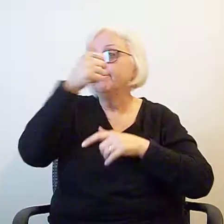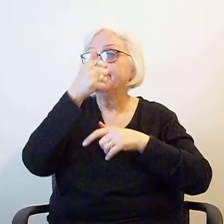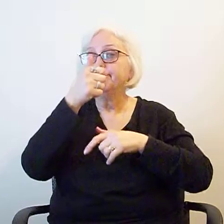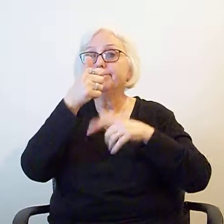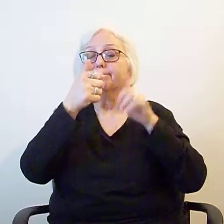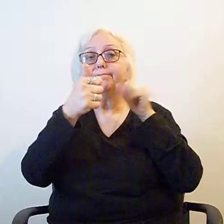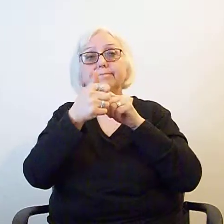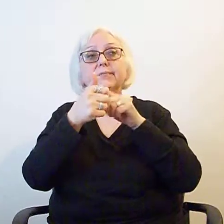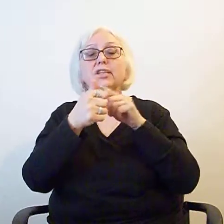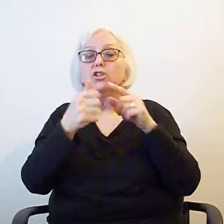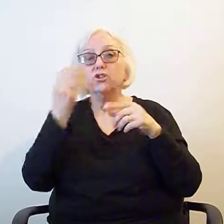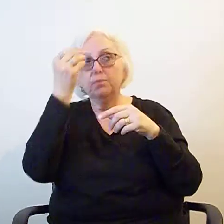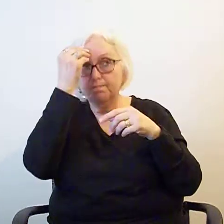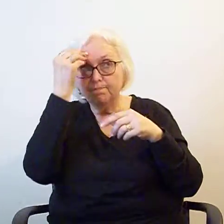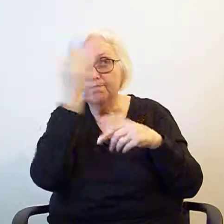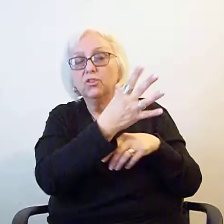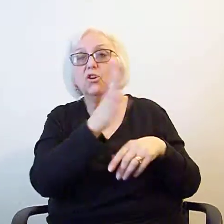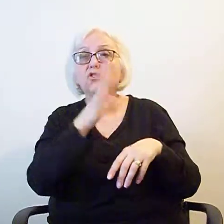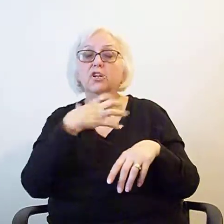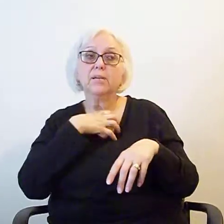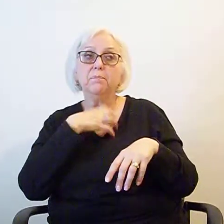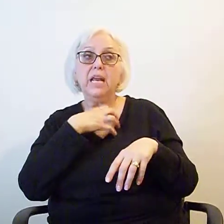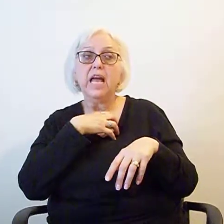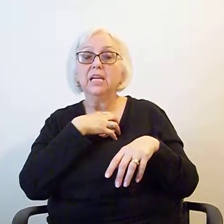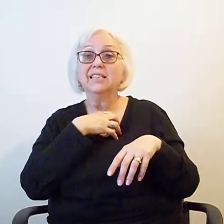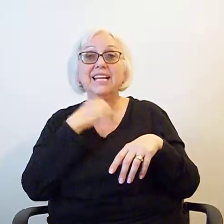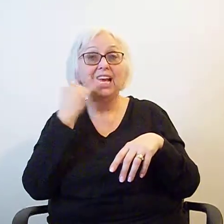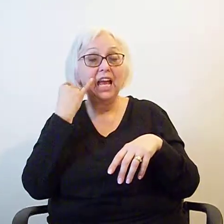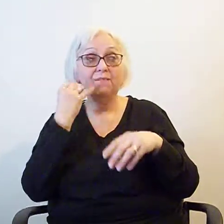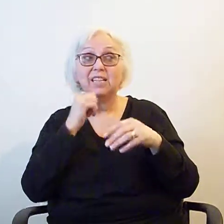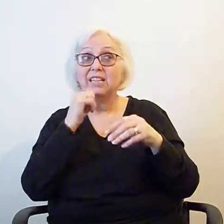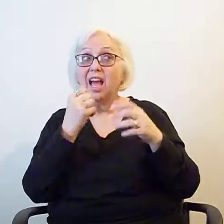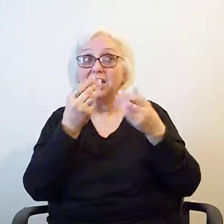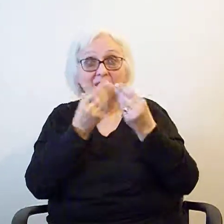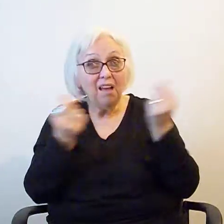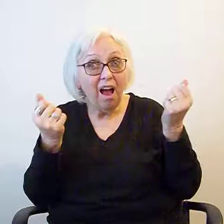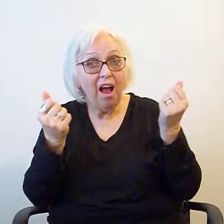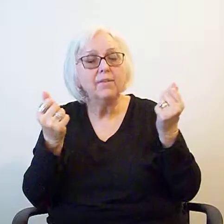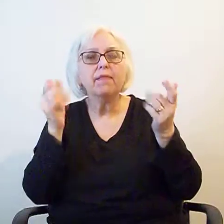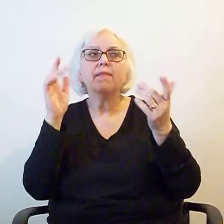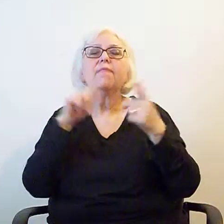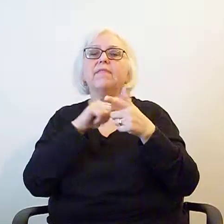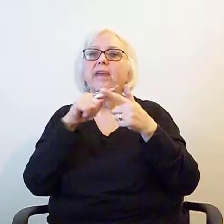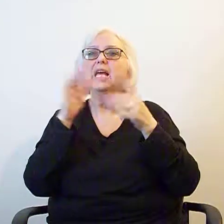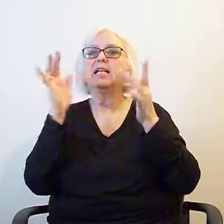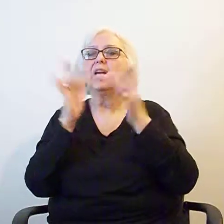to voice your complaint. If the issue is not resolved, then contact the director.